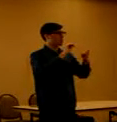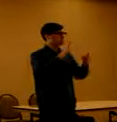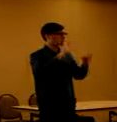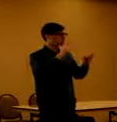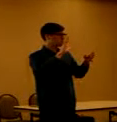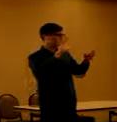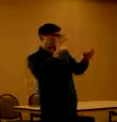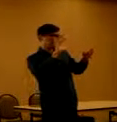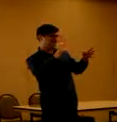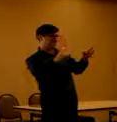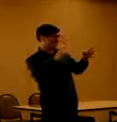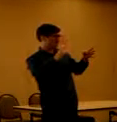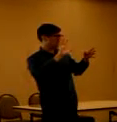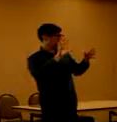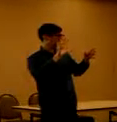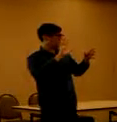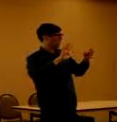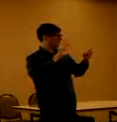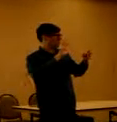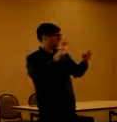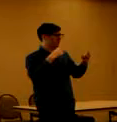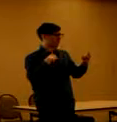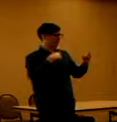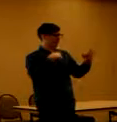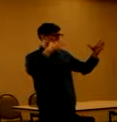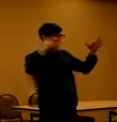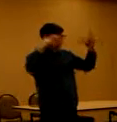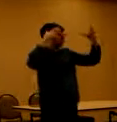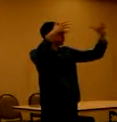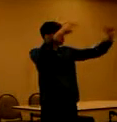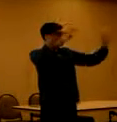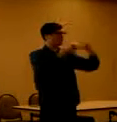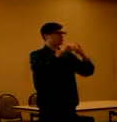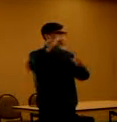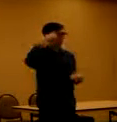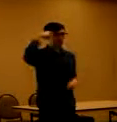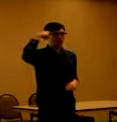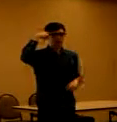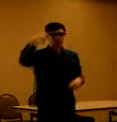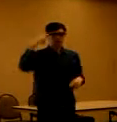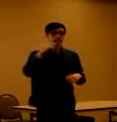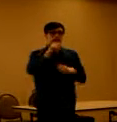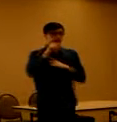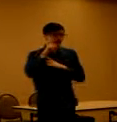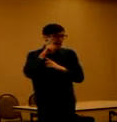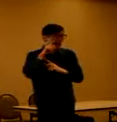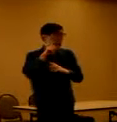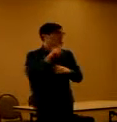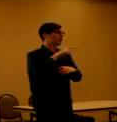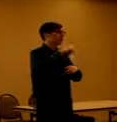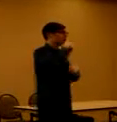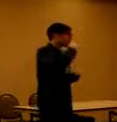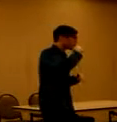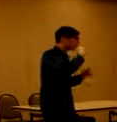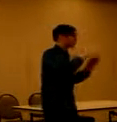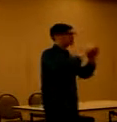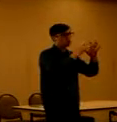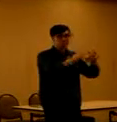yeah, the Deaf Awareness Week, I think around the 25th, we're all going to go to Tallahassee. The deaf and